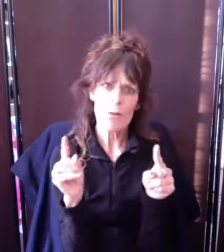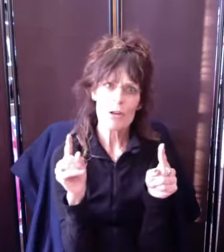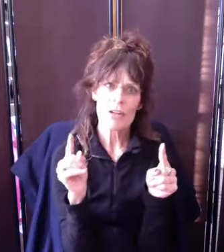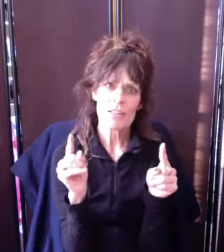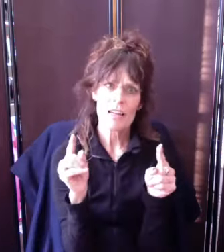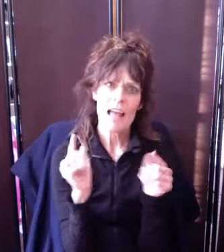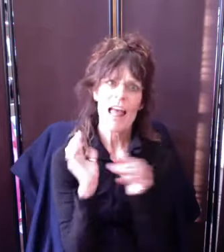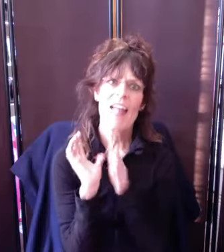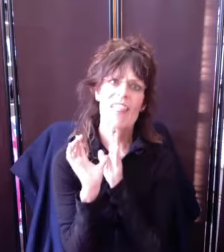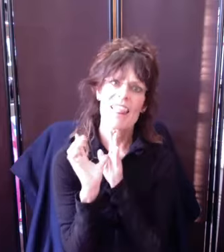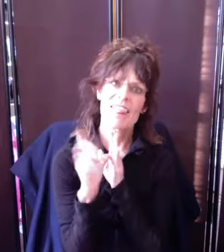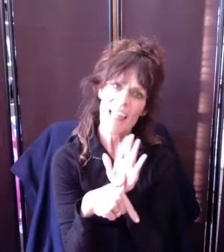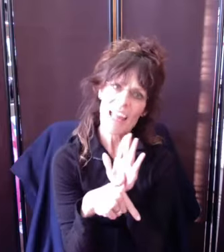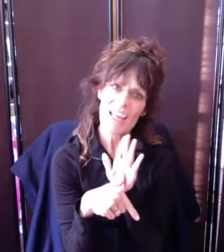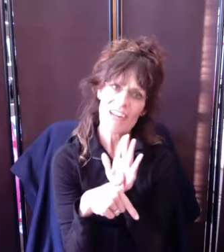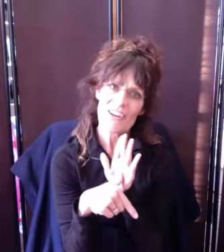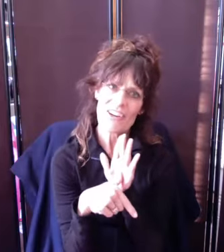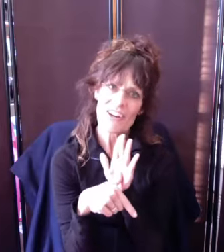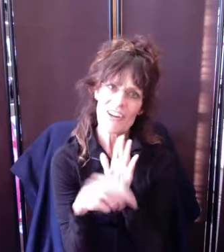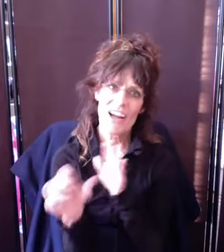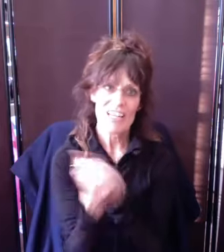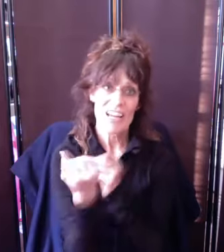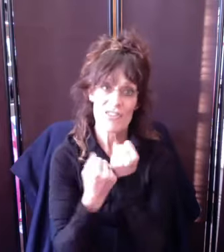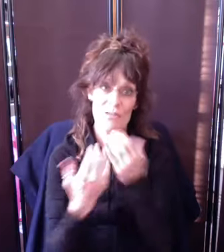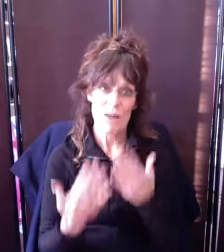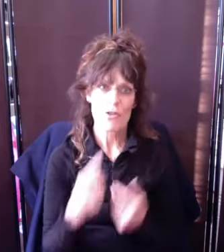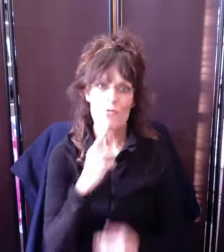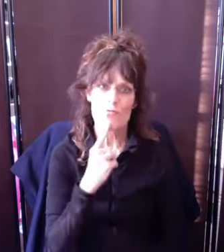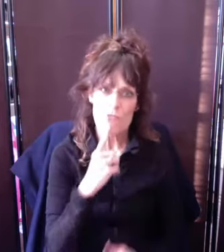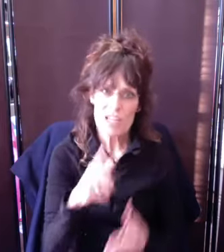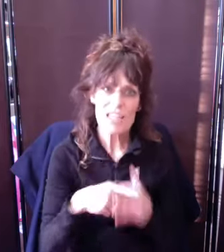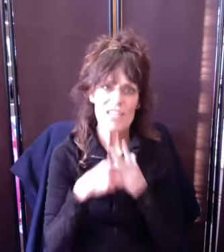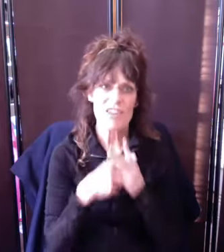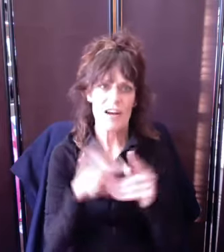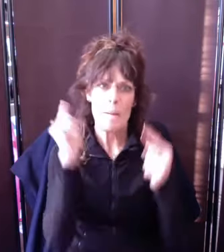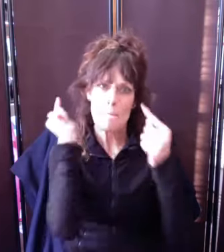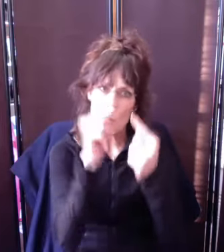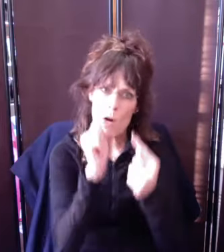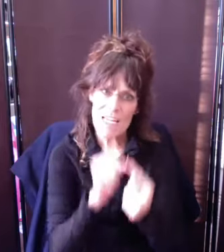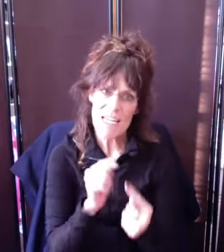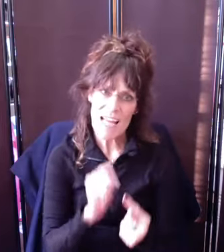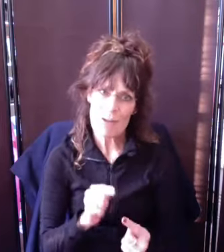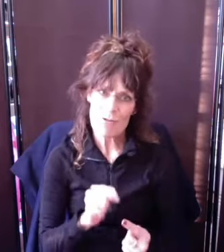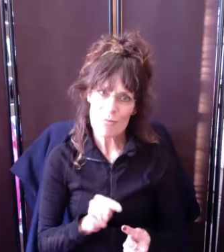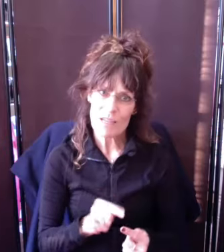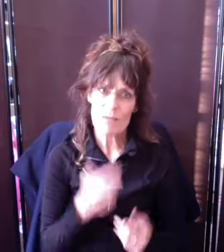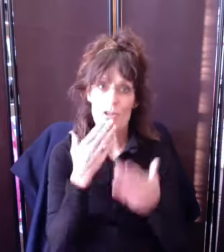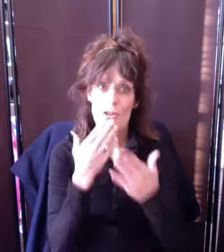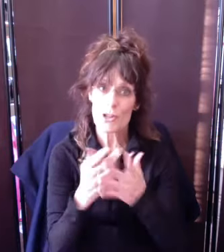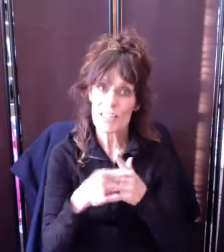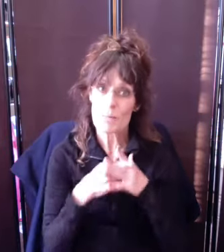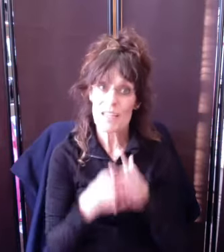later, another sponsor really started pointing out to me that although that was good in the beginning, the truth